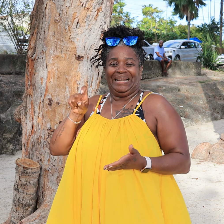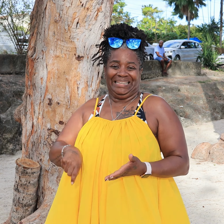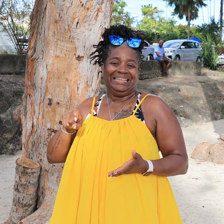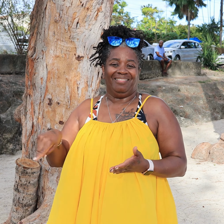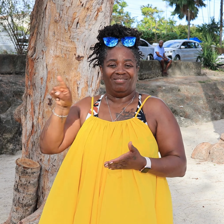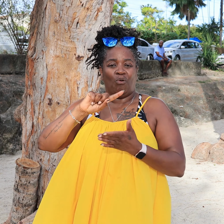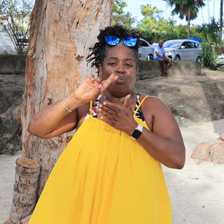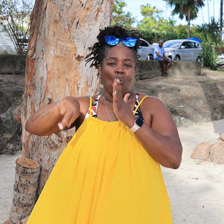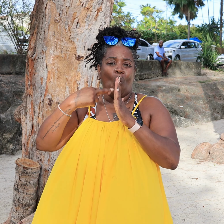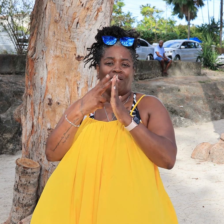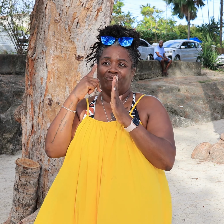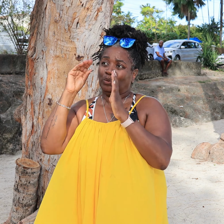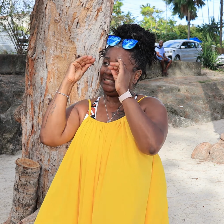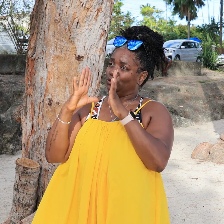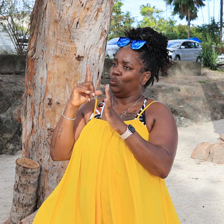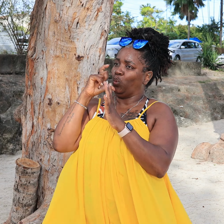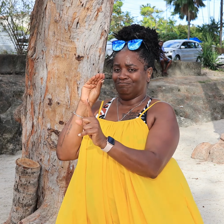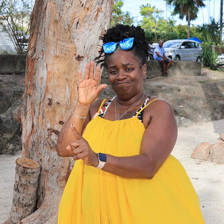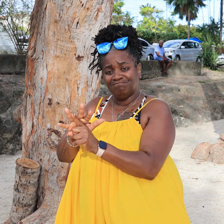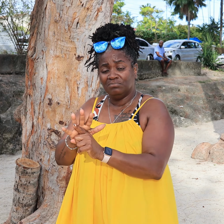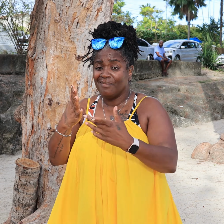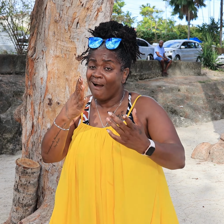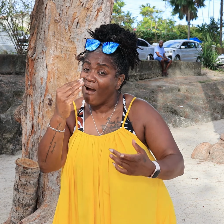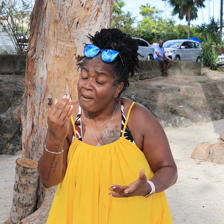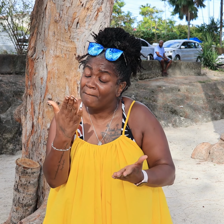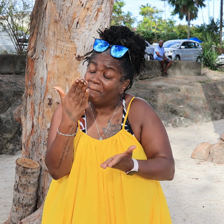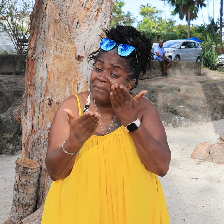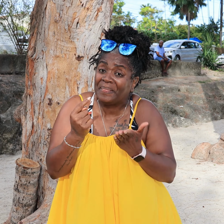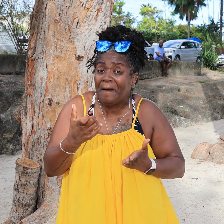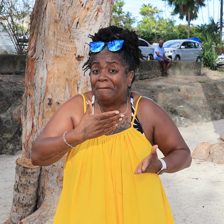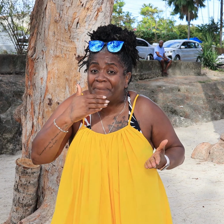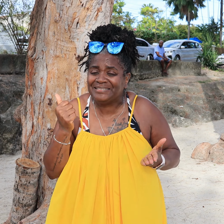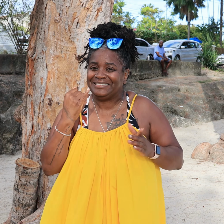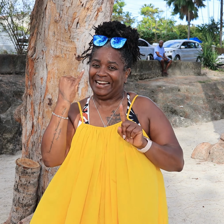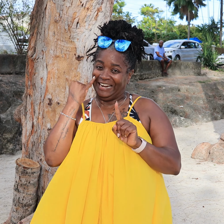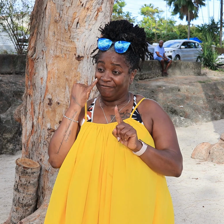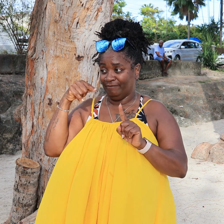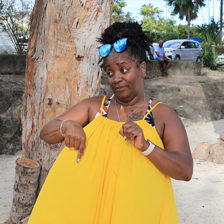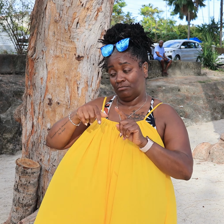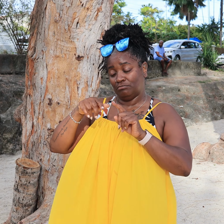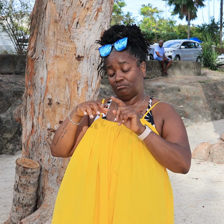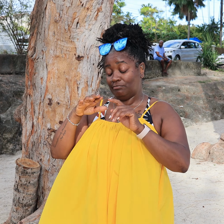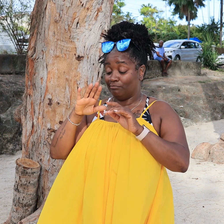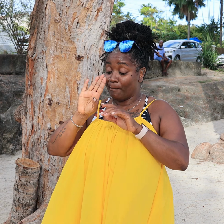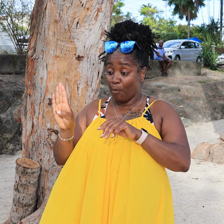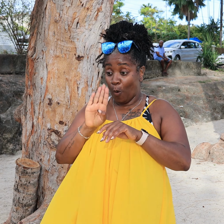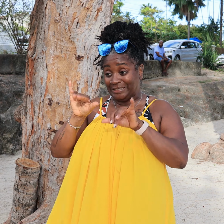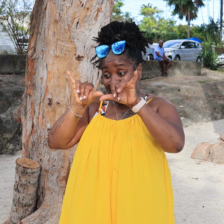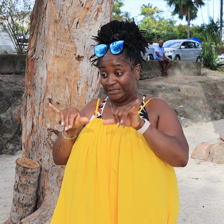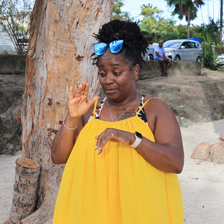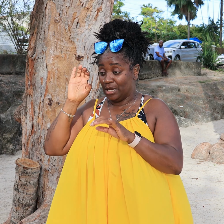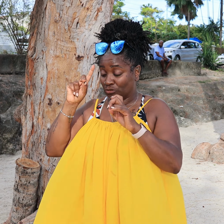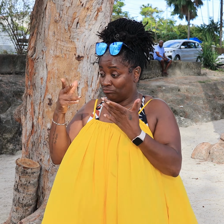students. The students need it. They need role models. They need teachers to provide exposure, and maybe it is best if here in Barbados they